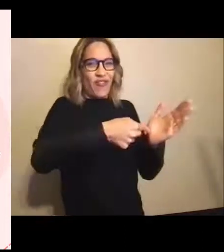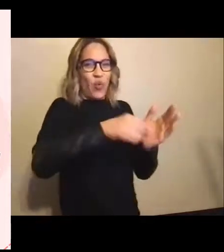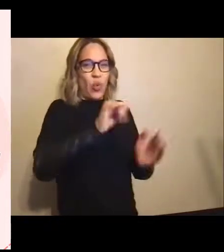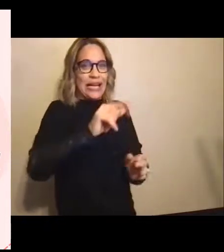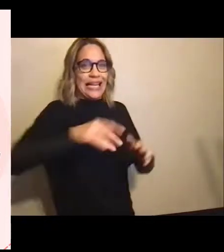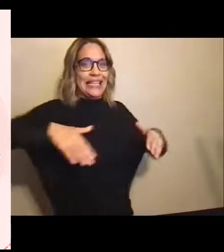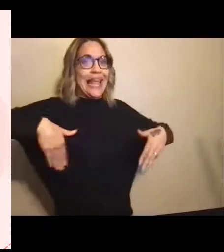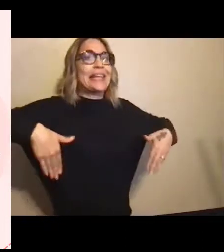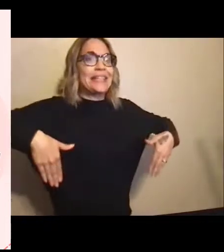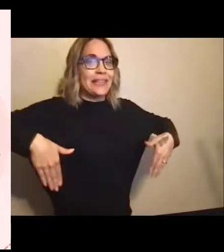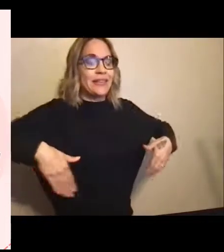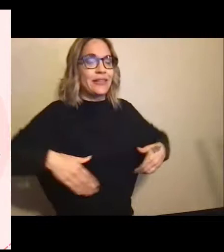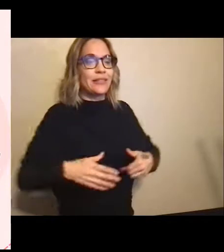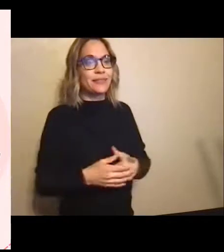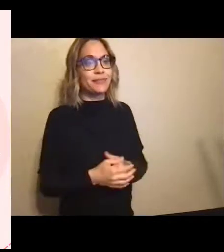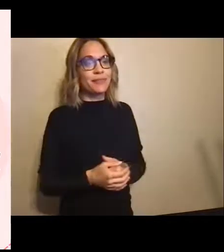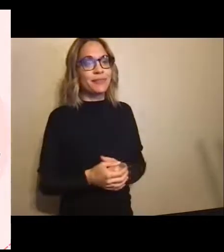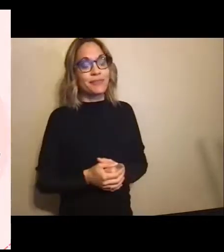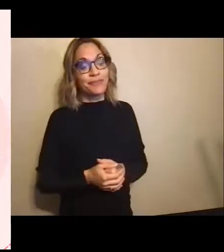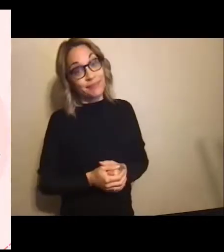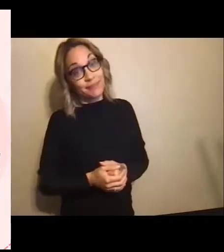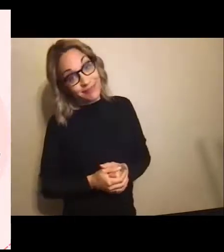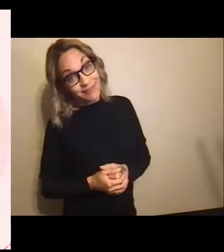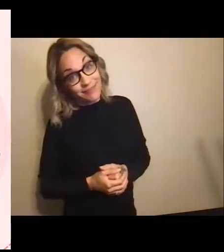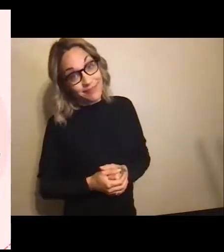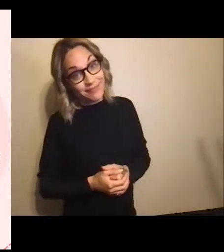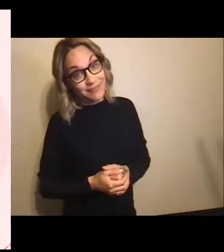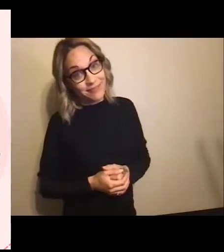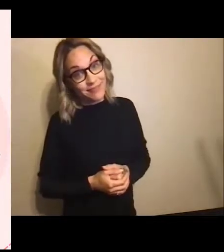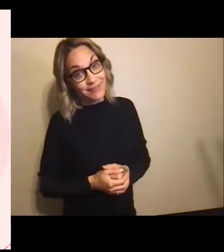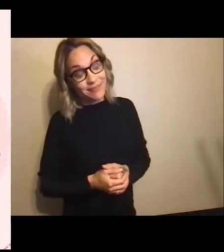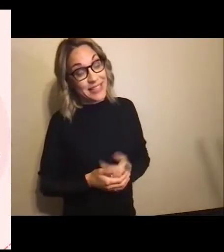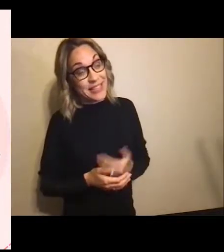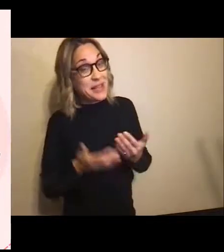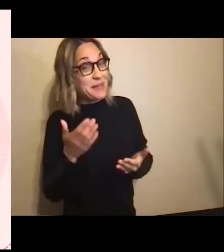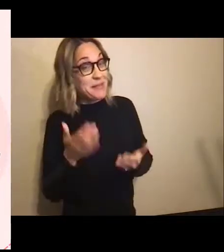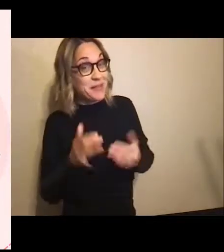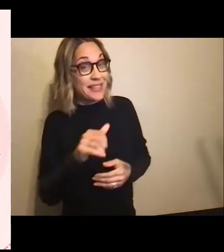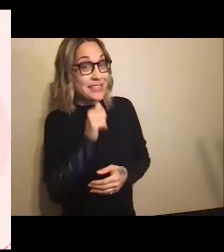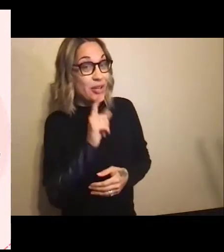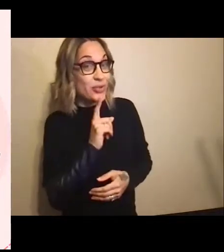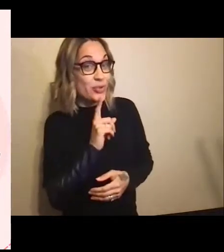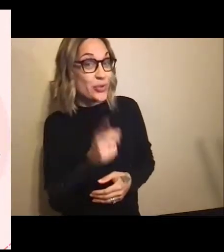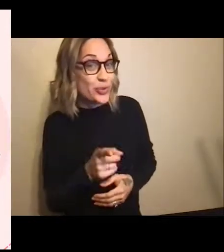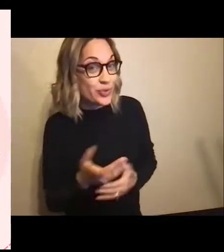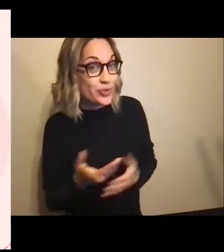Maybe you look at your revenue and you realize that you're not able to afford it just yet.